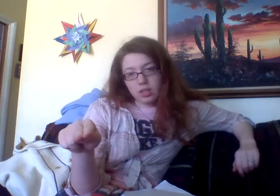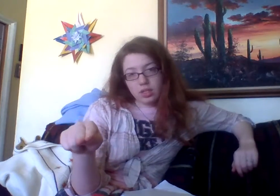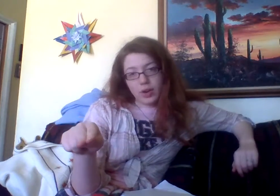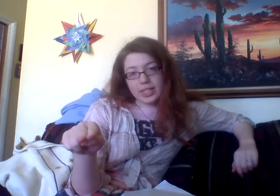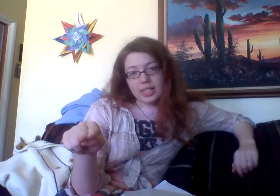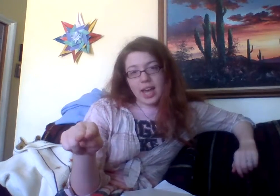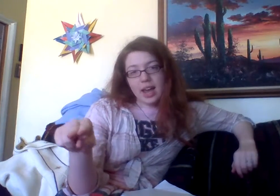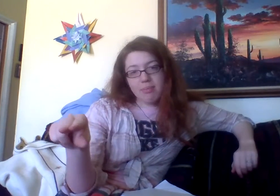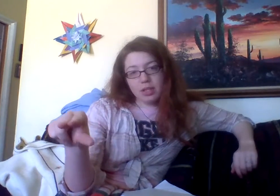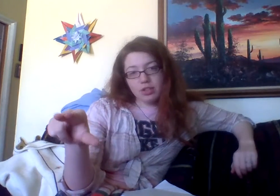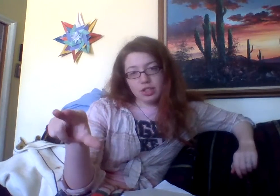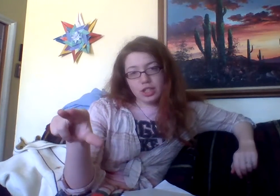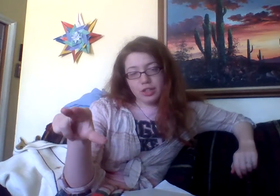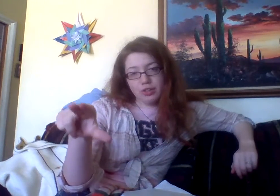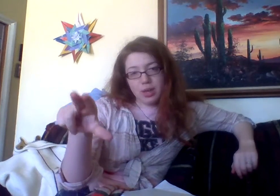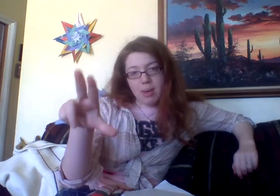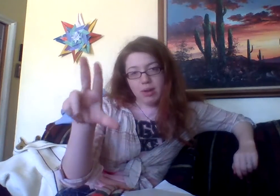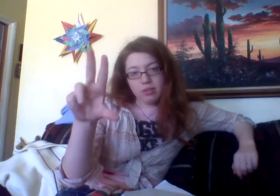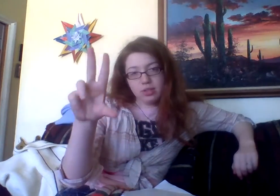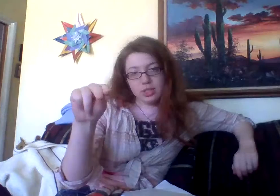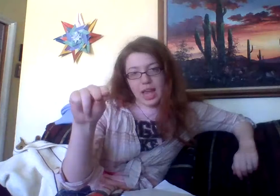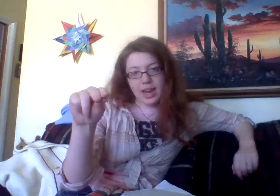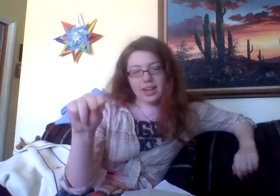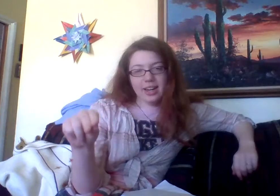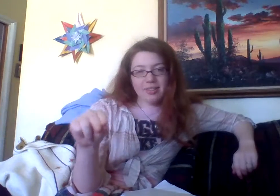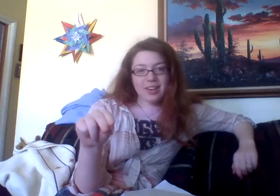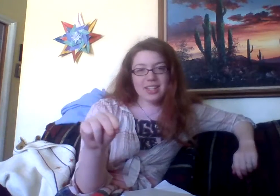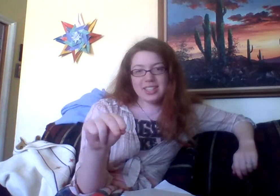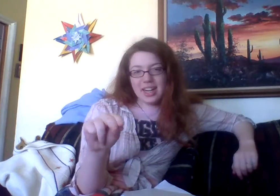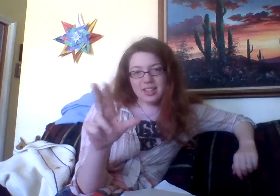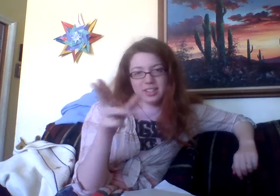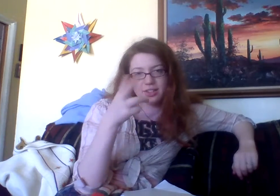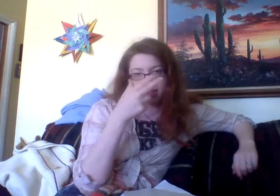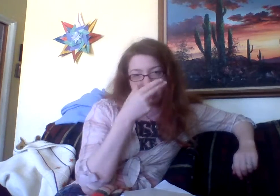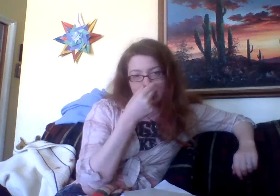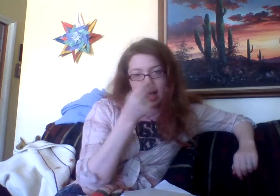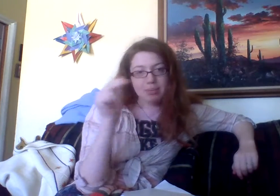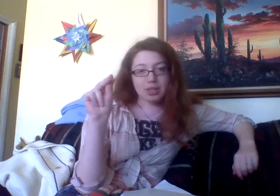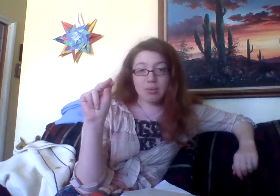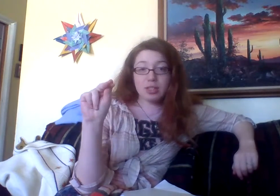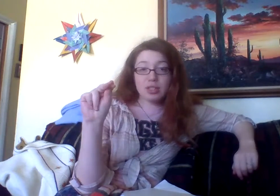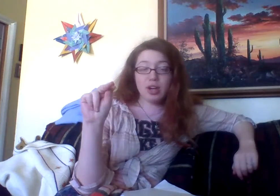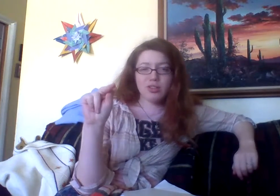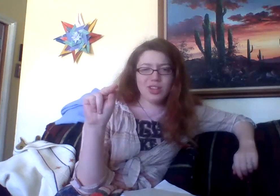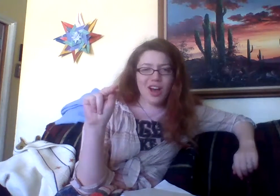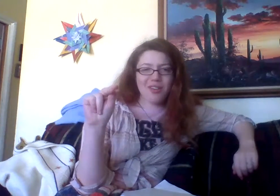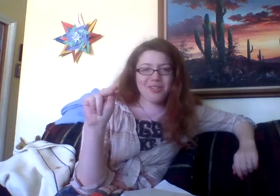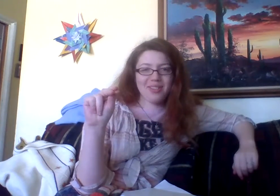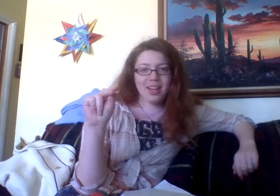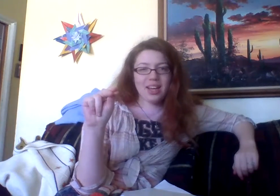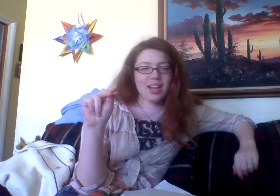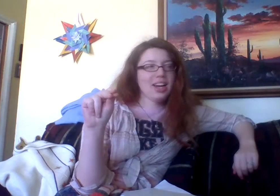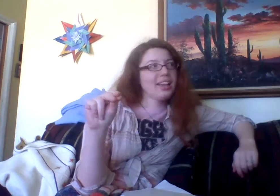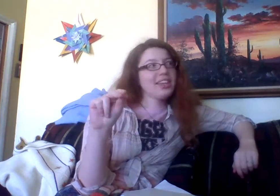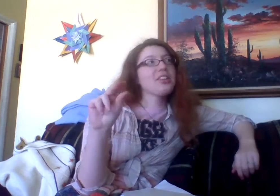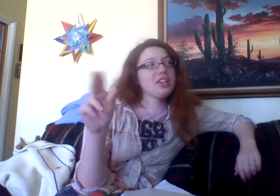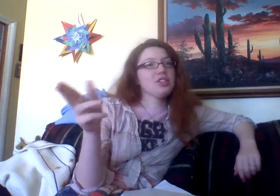So it's that, but you just stick your thumb out instead. And I've heard it said it looks like you're going to snap someone's nose off. And I think that's a